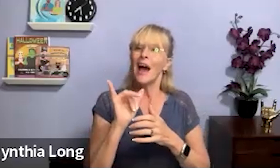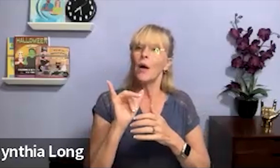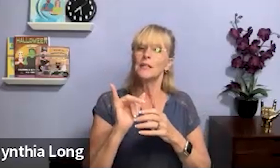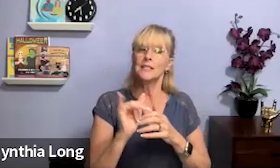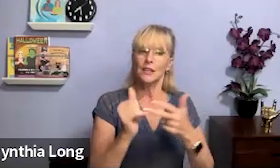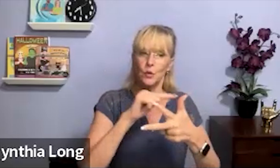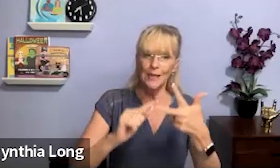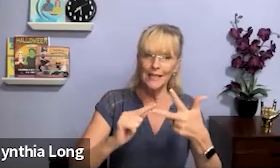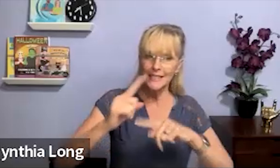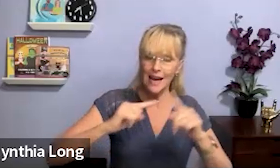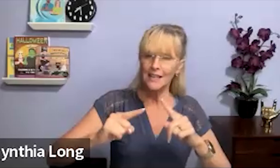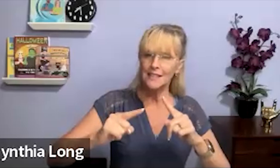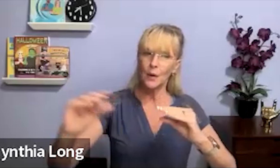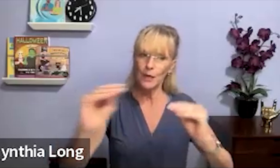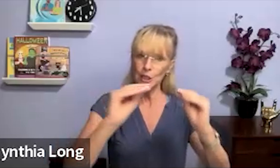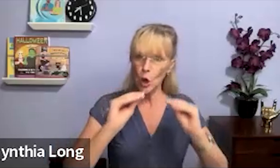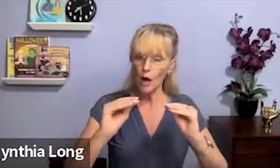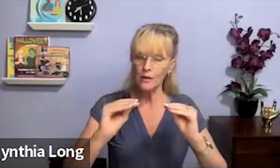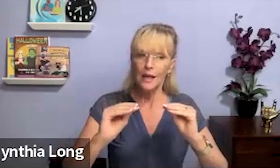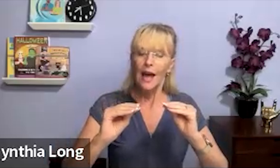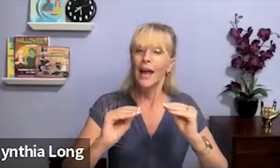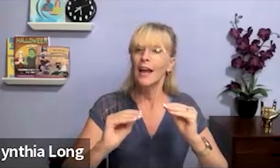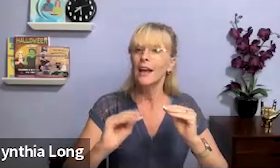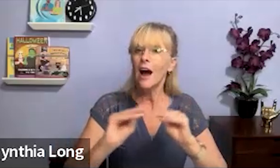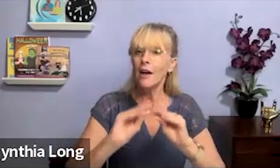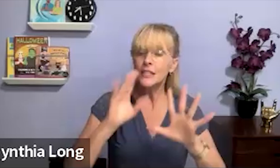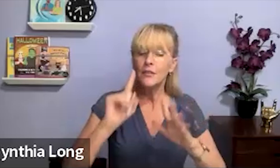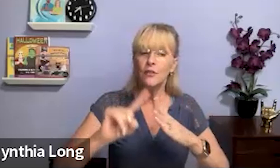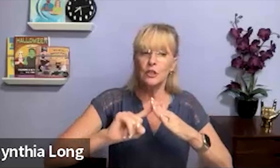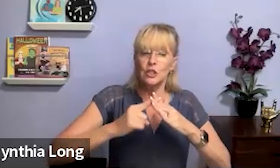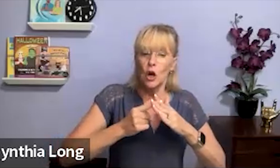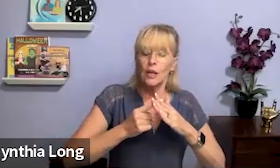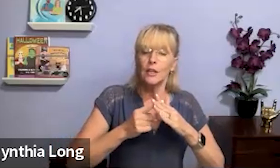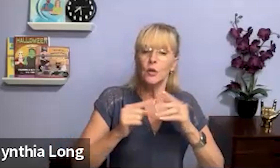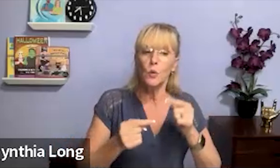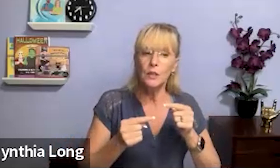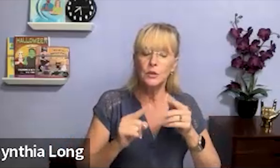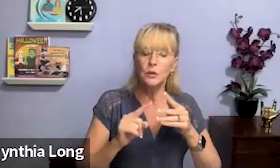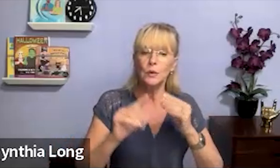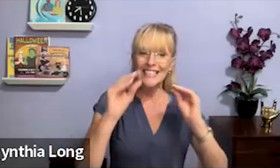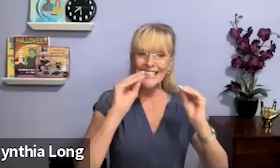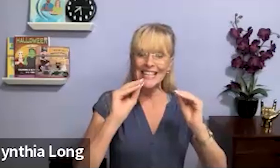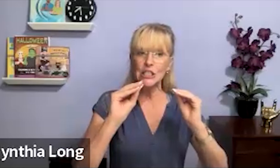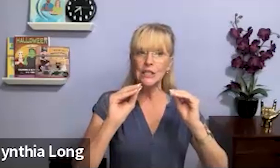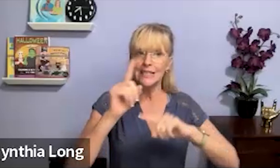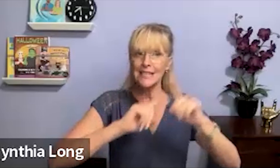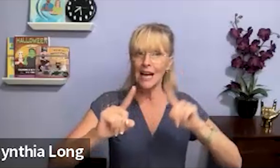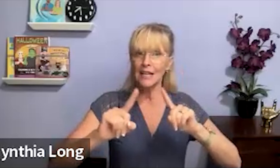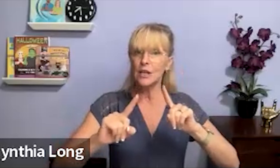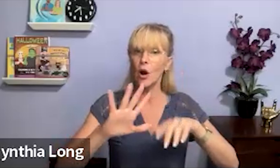that was the 3 signs that we taught. And obviously, if you're first starting, you want to teach the signs that are